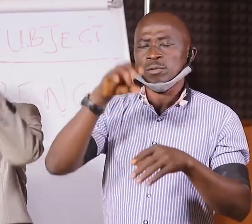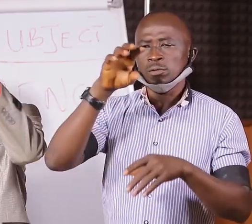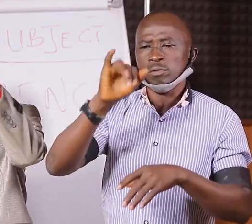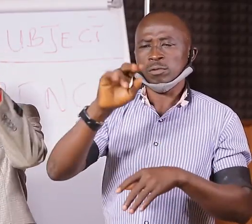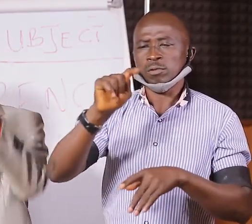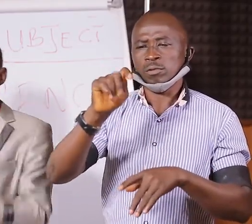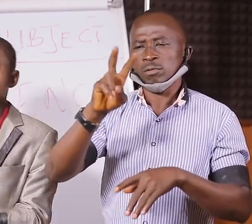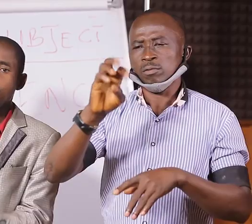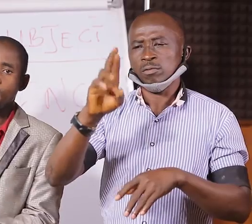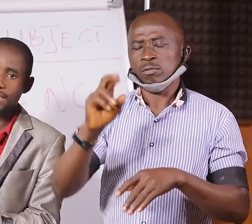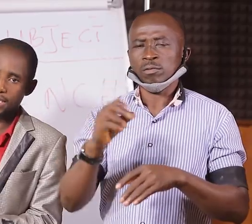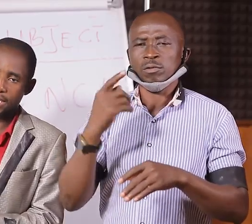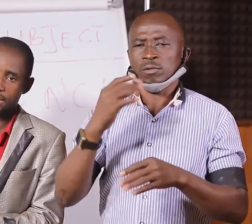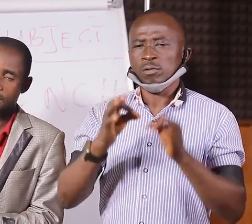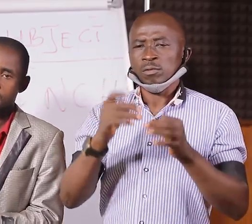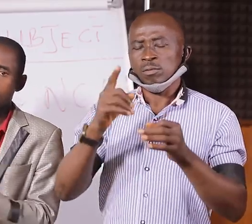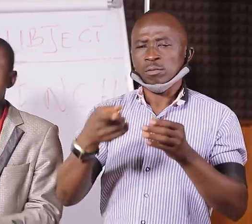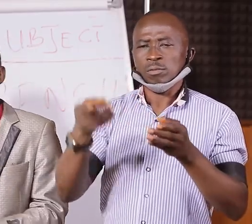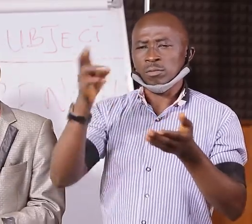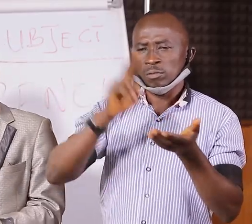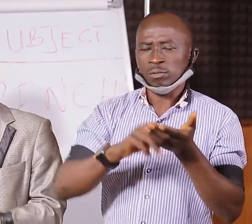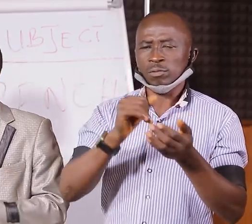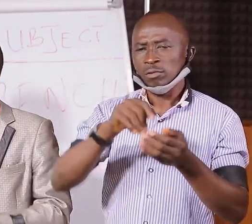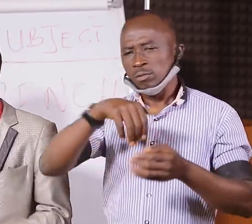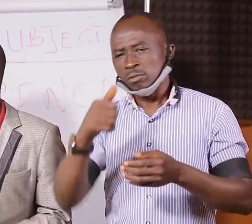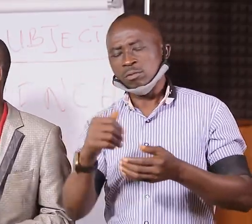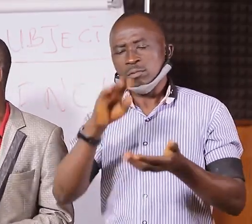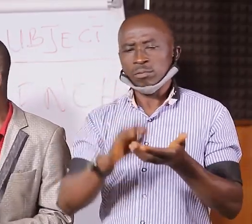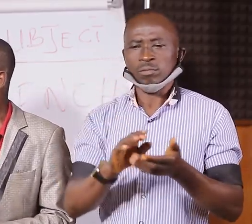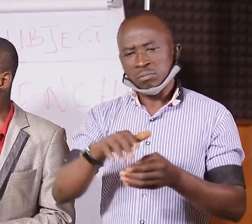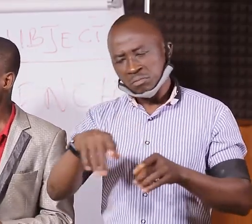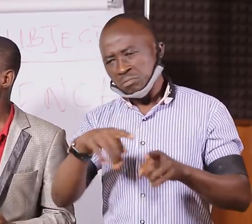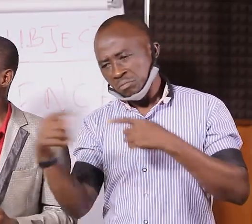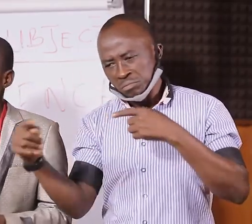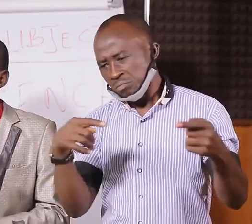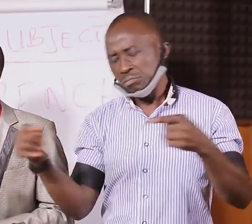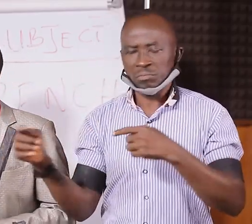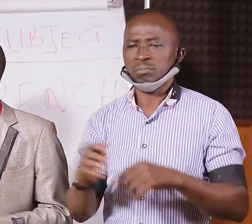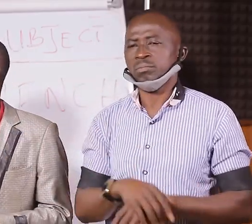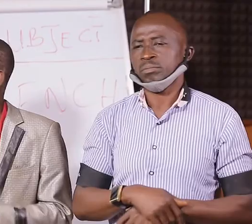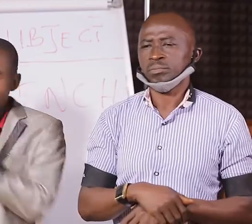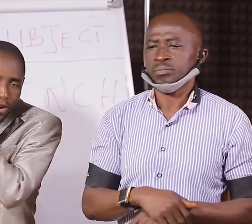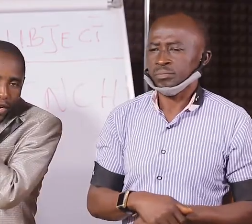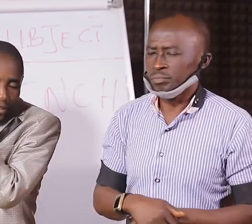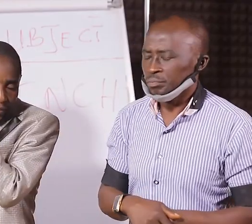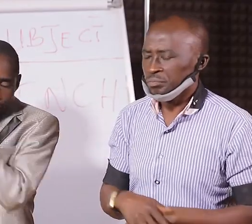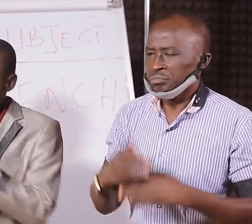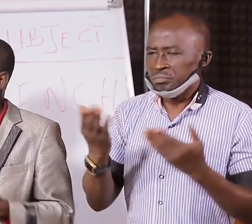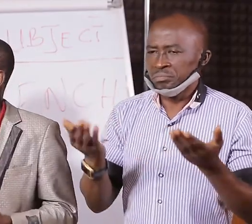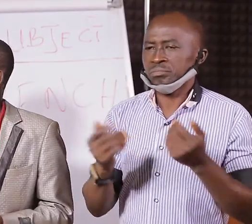one increase, the other one decrease, or vice versa. Then,